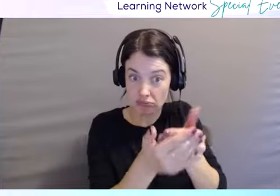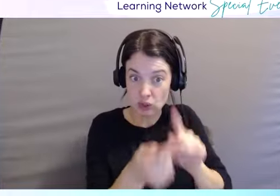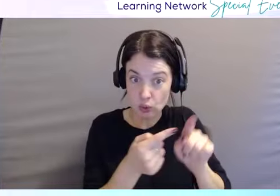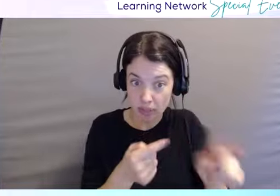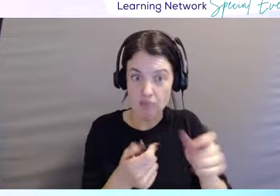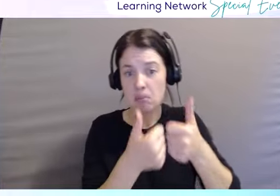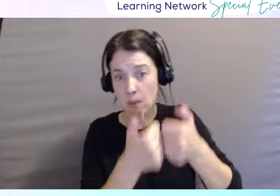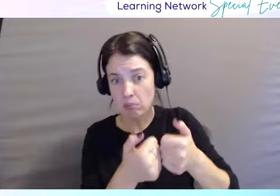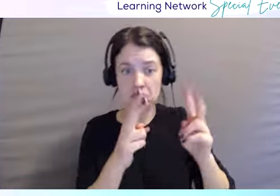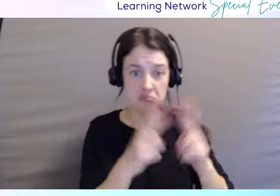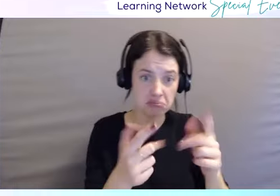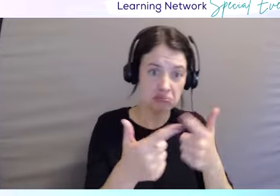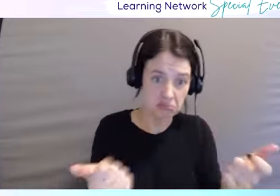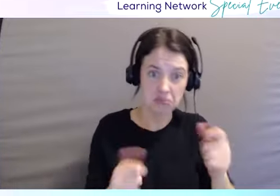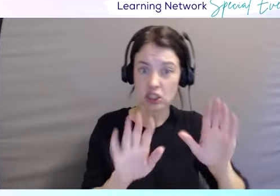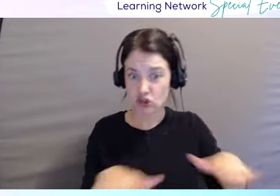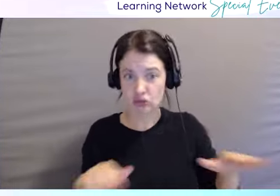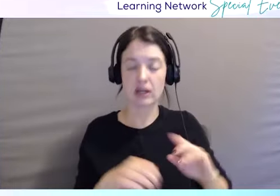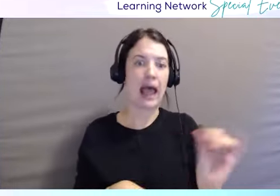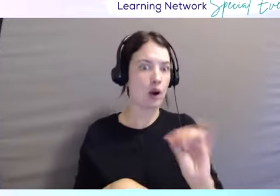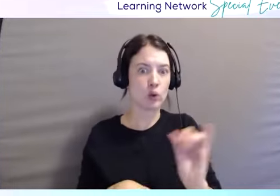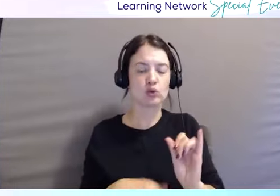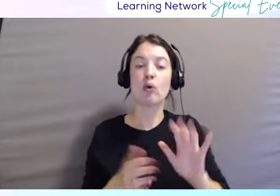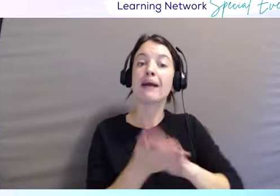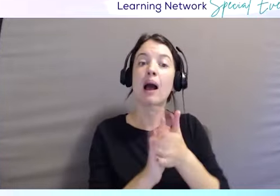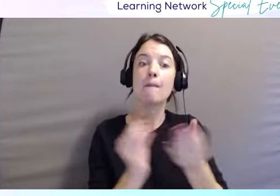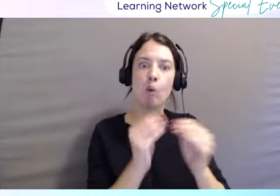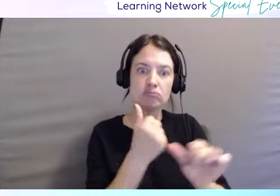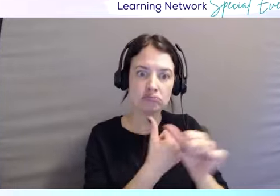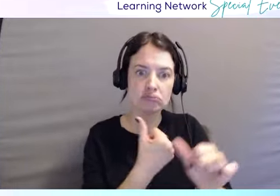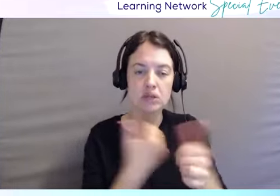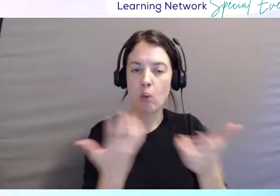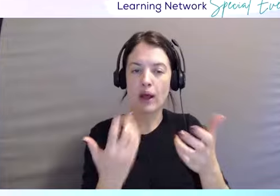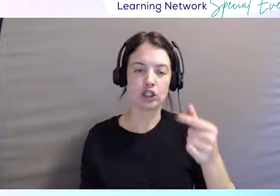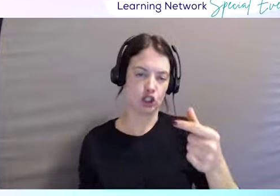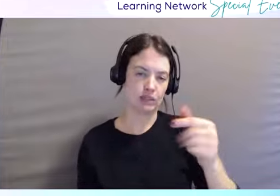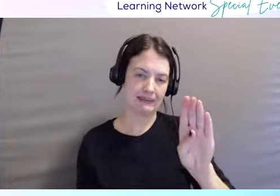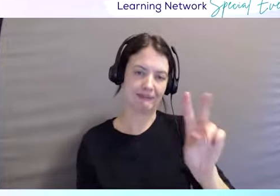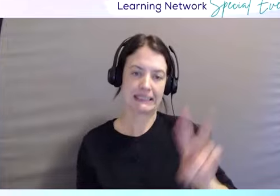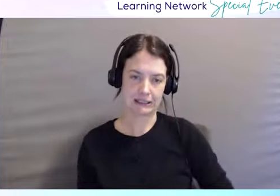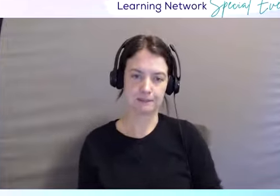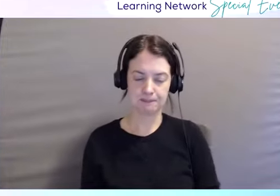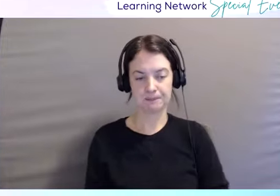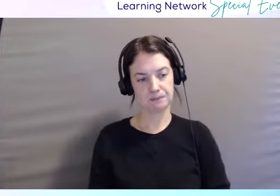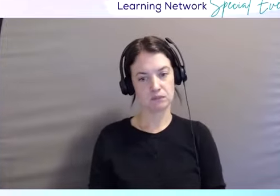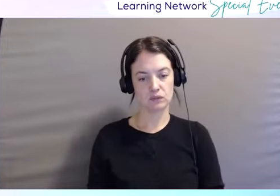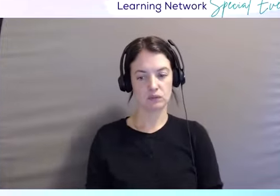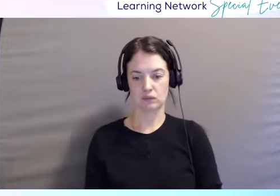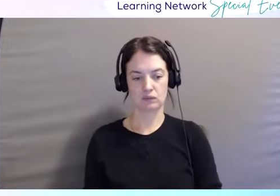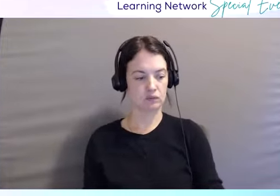of GBV. So, Substance use cannot perhaps be thought about